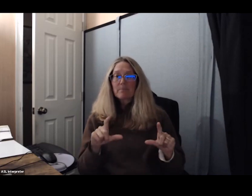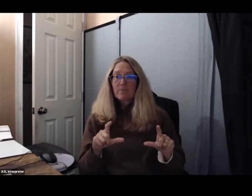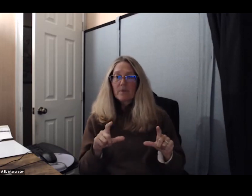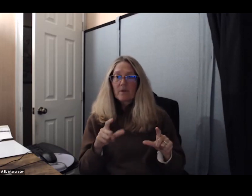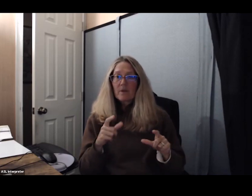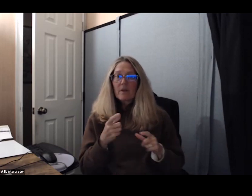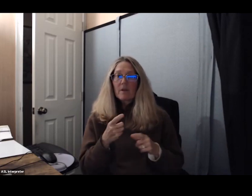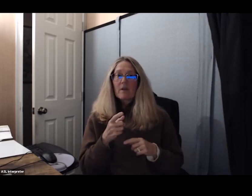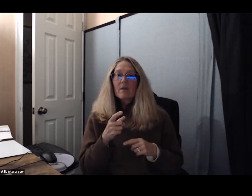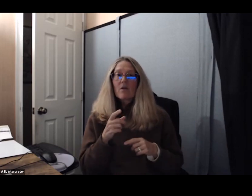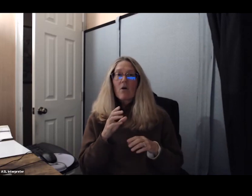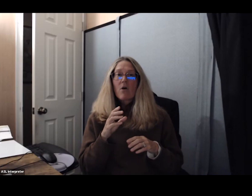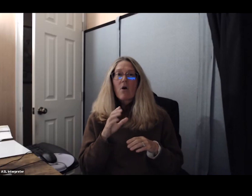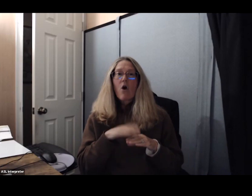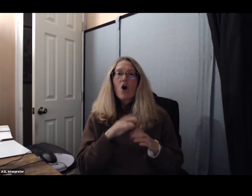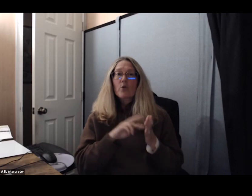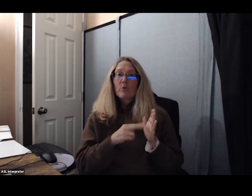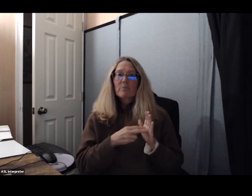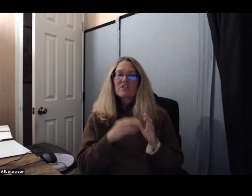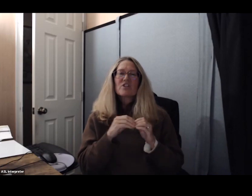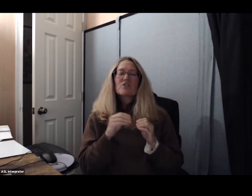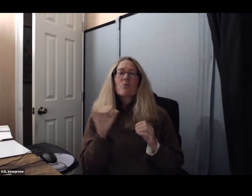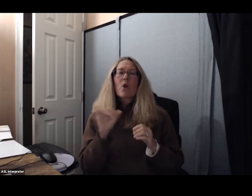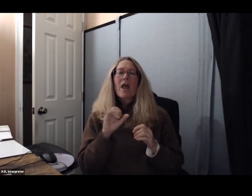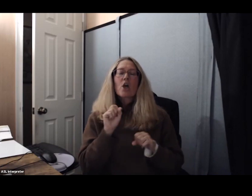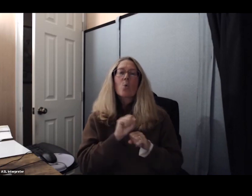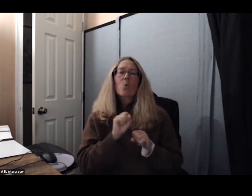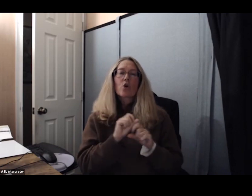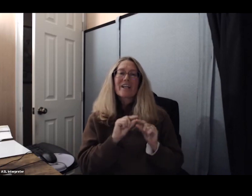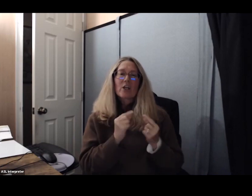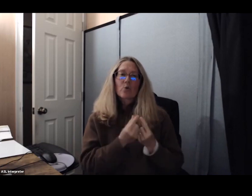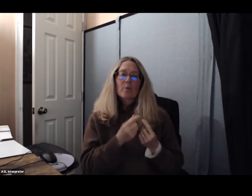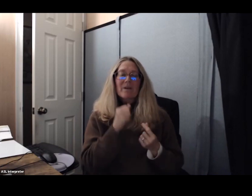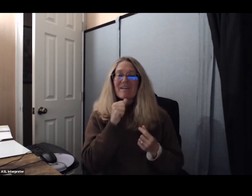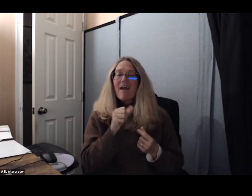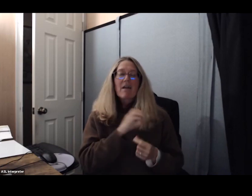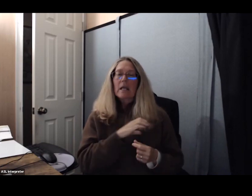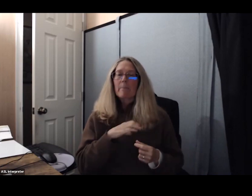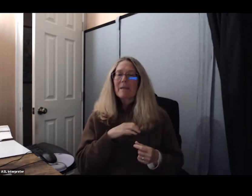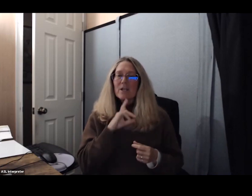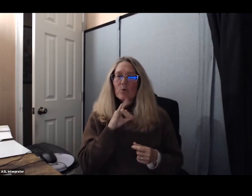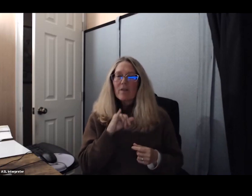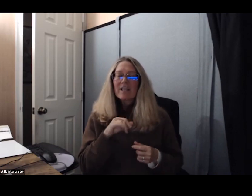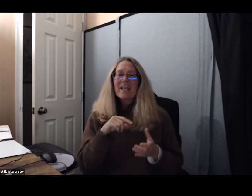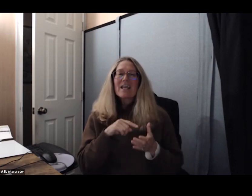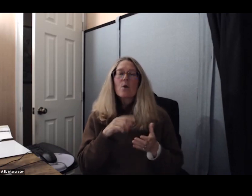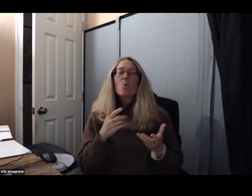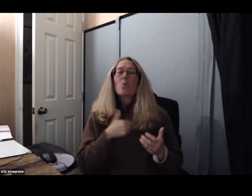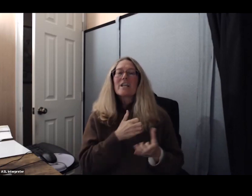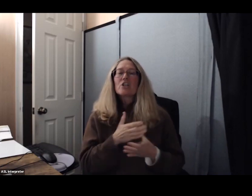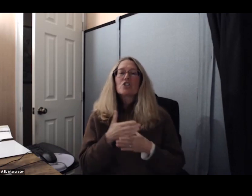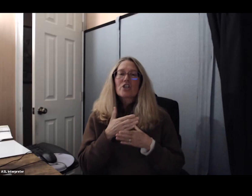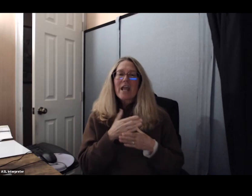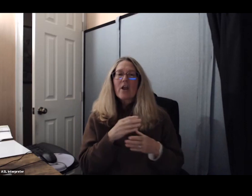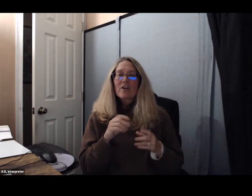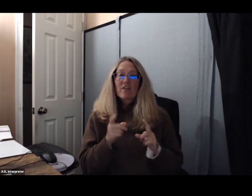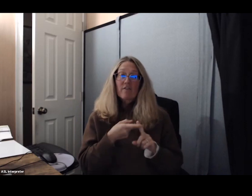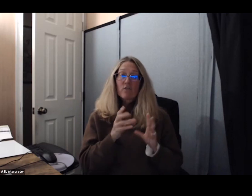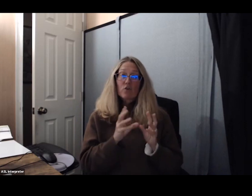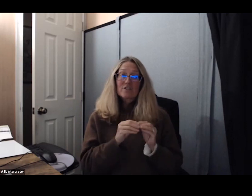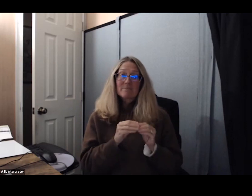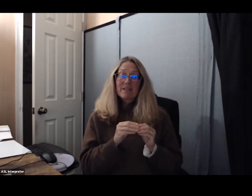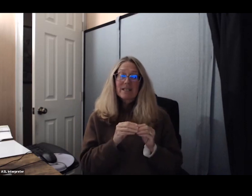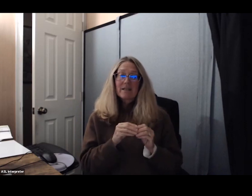meeting on the purpose. So it's really more like a working group. It's not necessarily a committee. Okay. And this is what we shared at that first